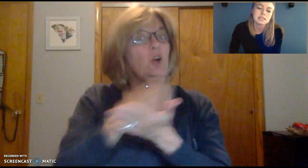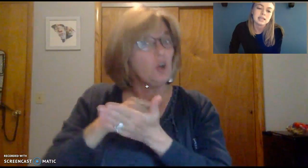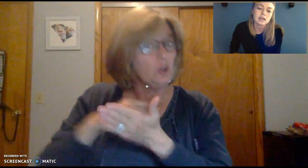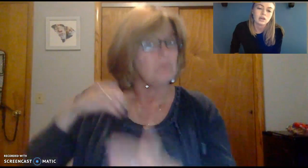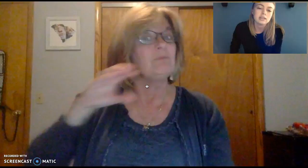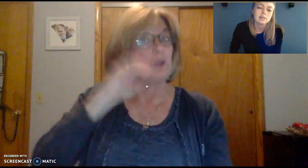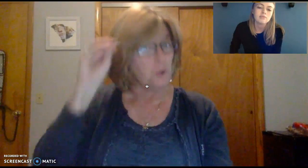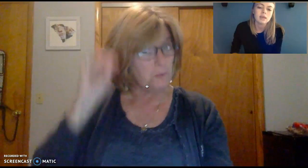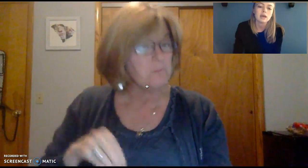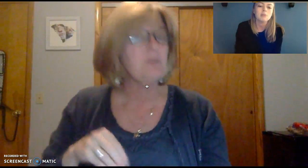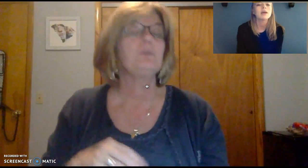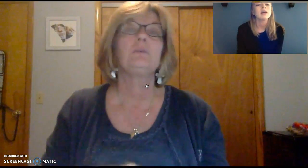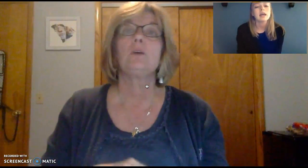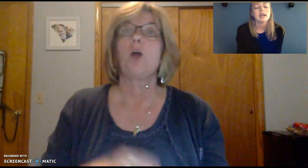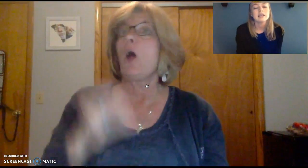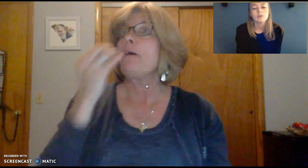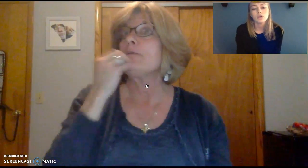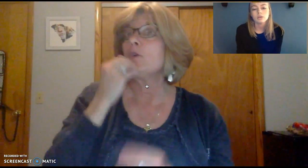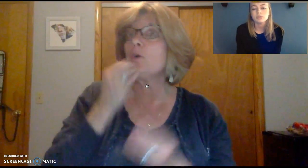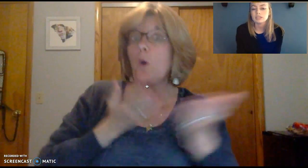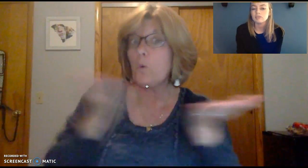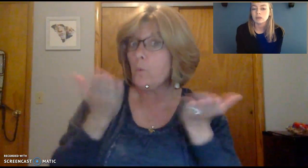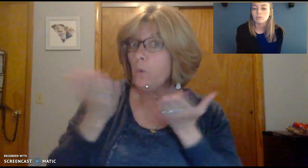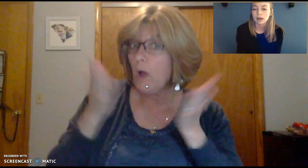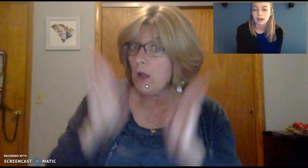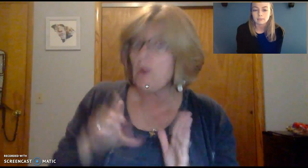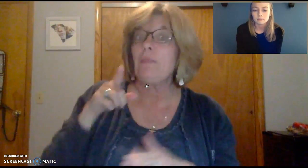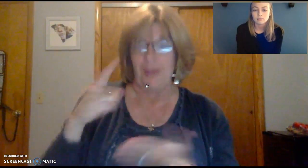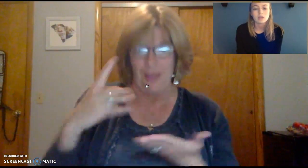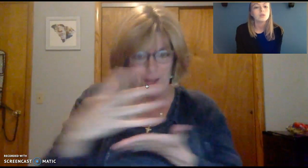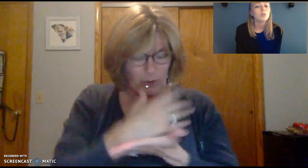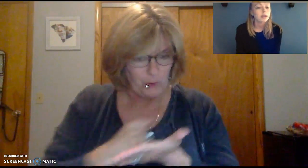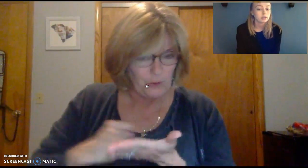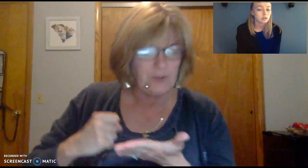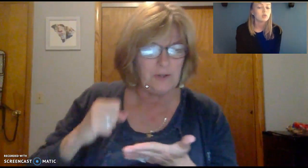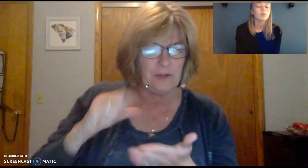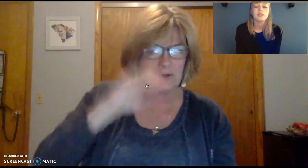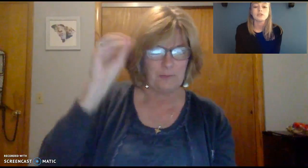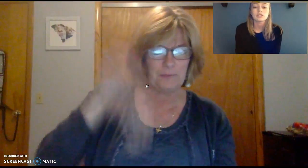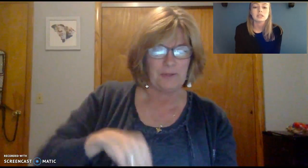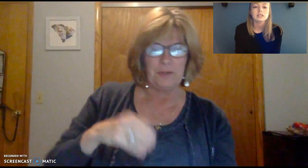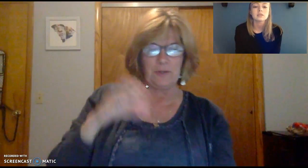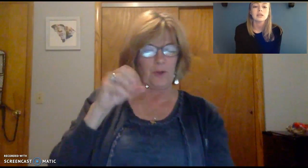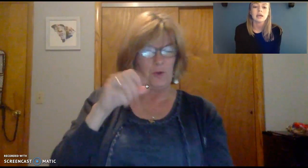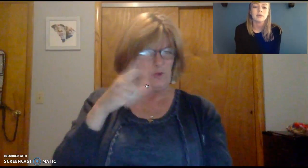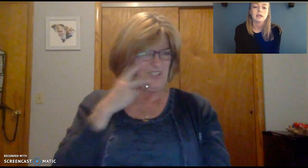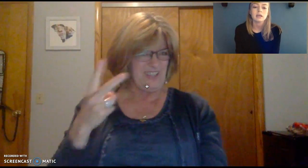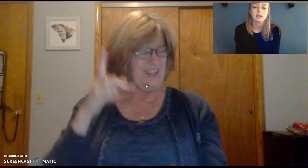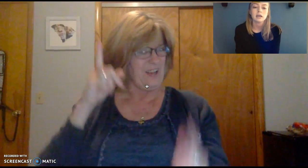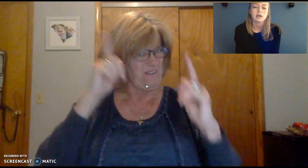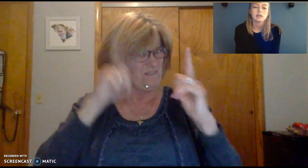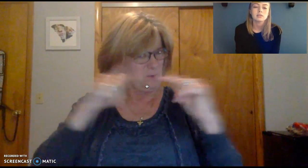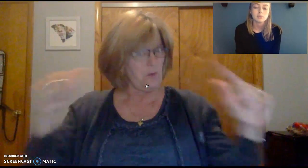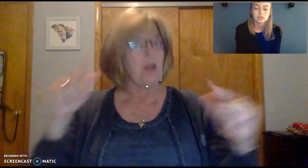or lipstick or any type of makeup, and they would earn a percent of what you buy. Waiter or waitresses, they